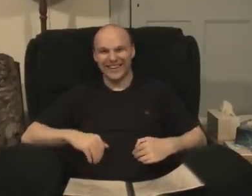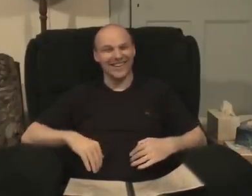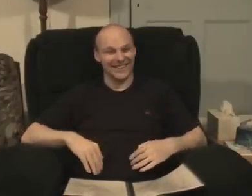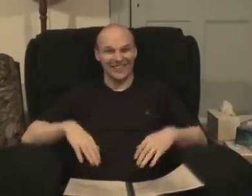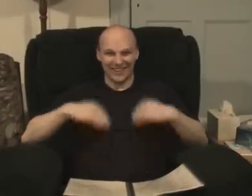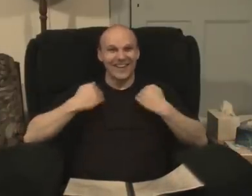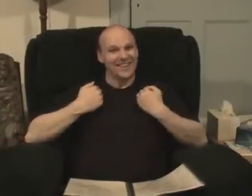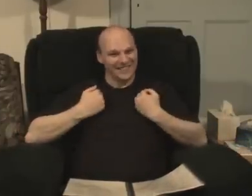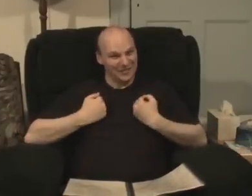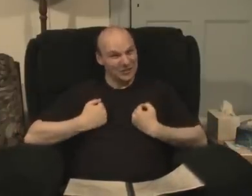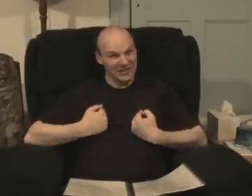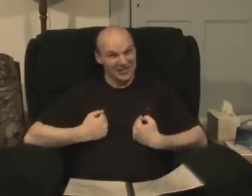I like that one. Rich.